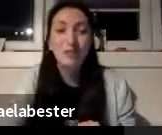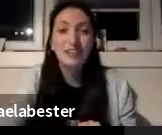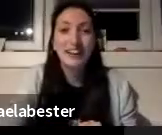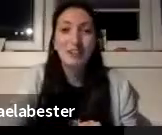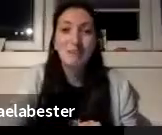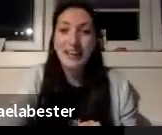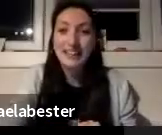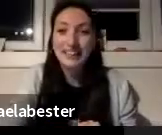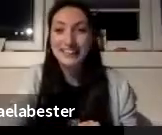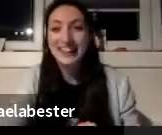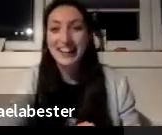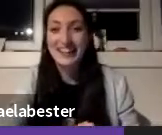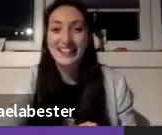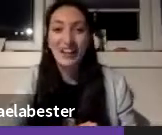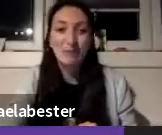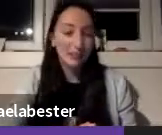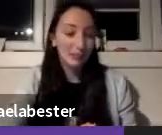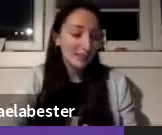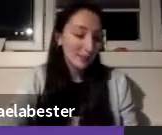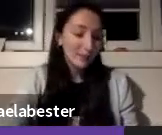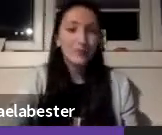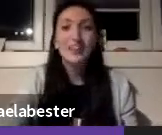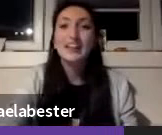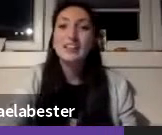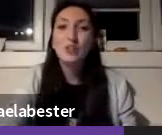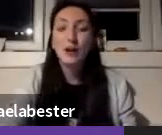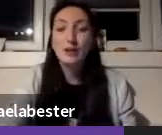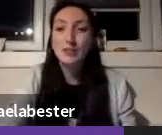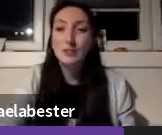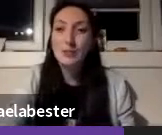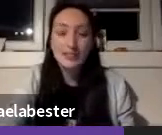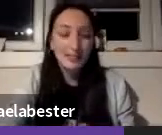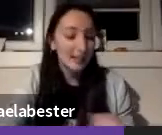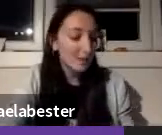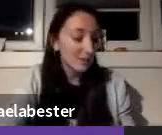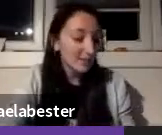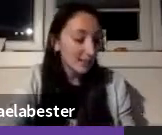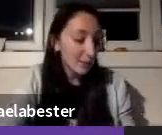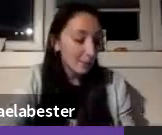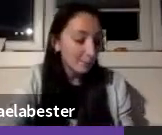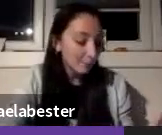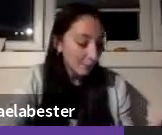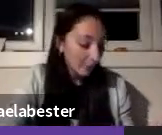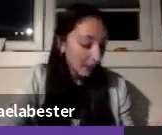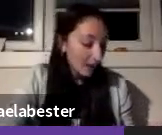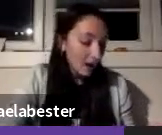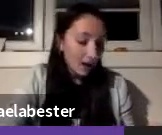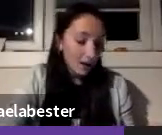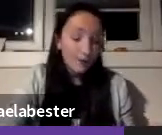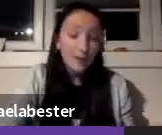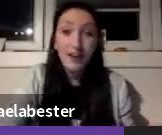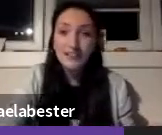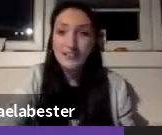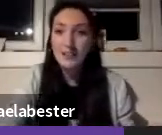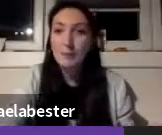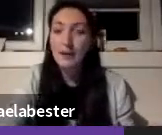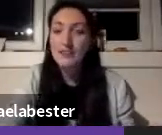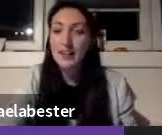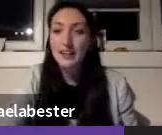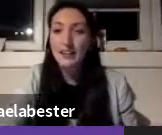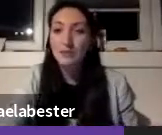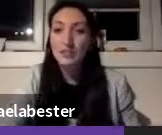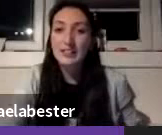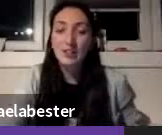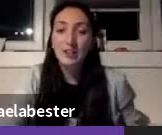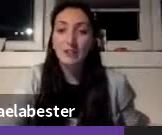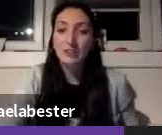again, everyone, I'm Micaela and I'm a linguist. So I just want to start with some fun facts about